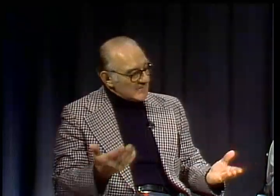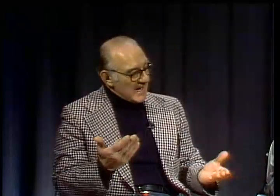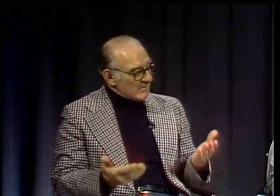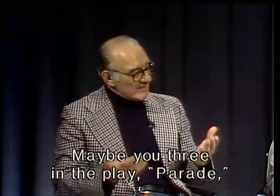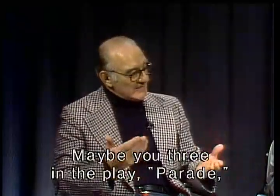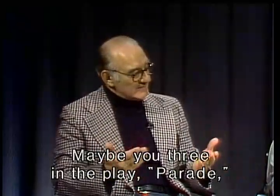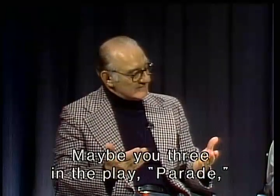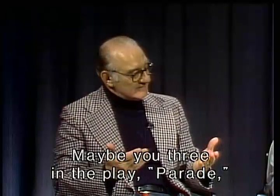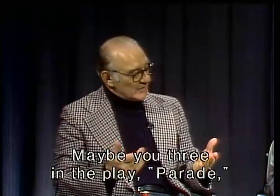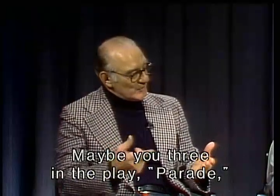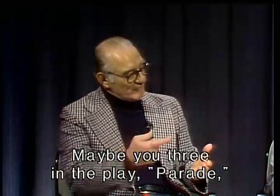Maybe you three